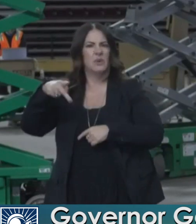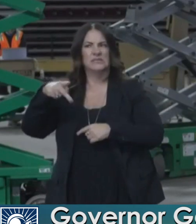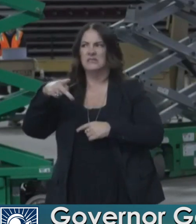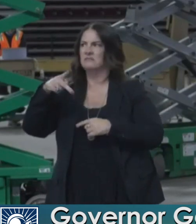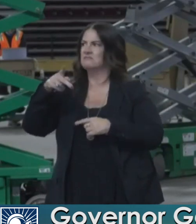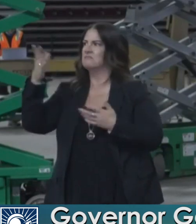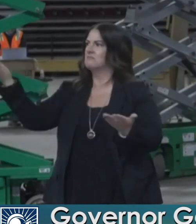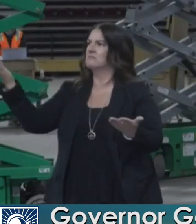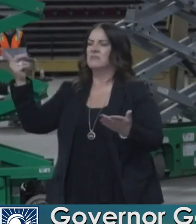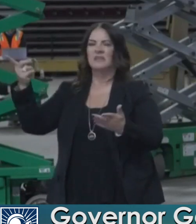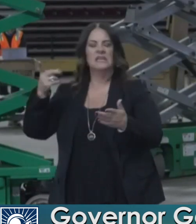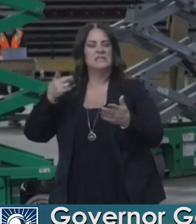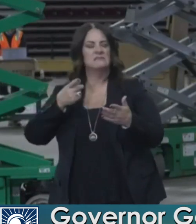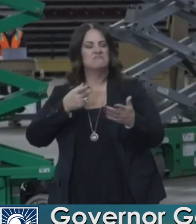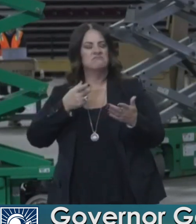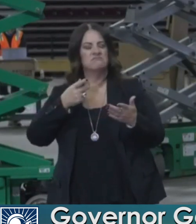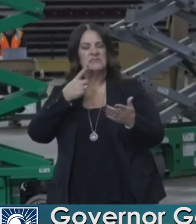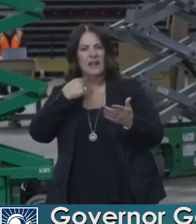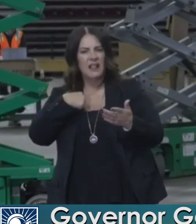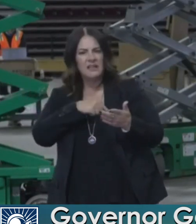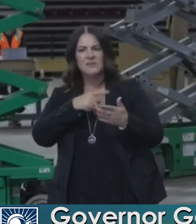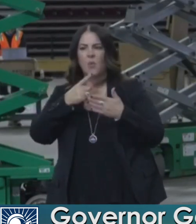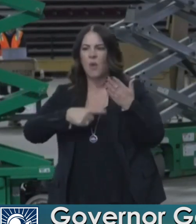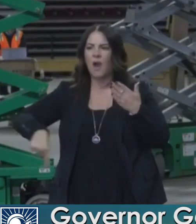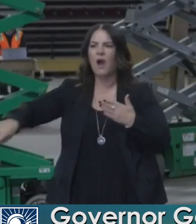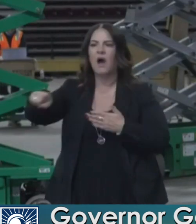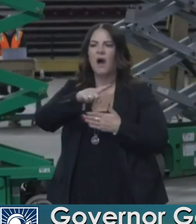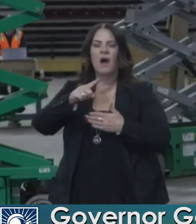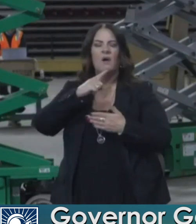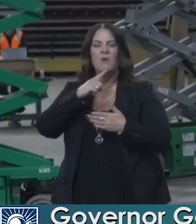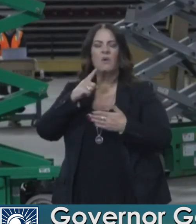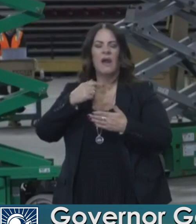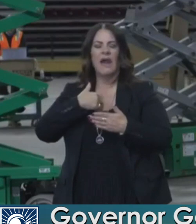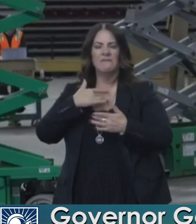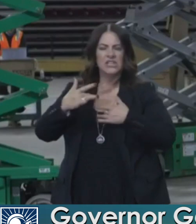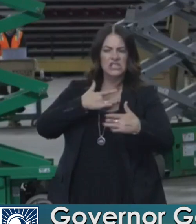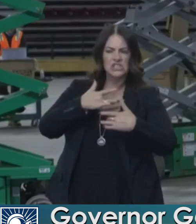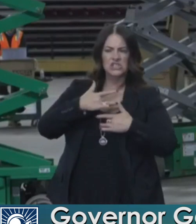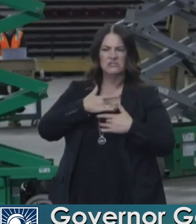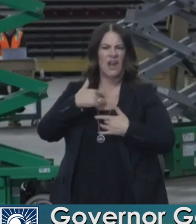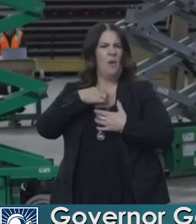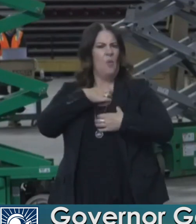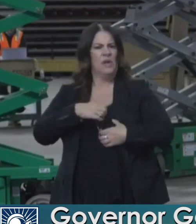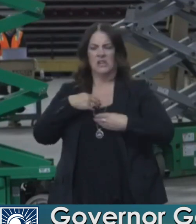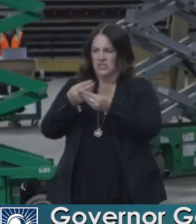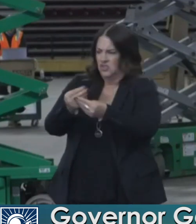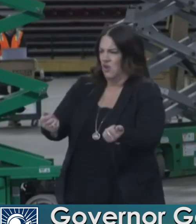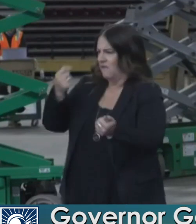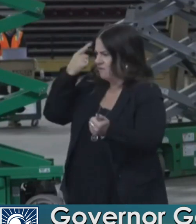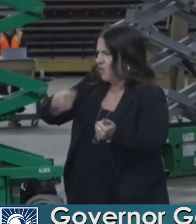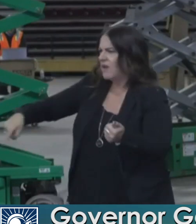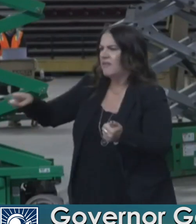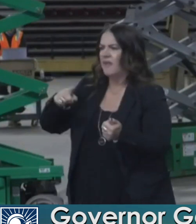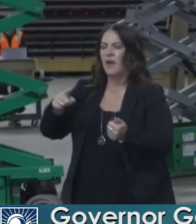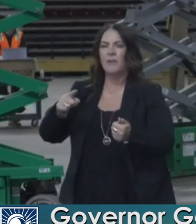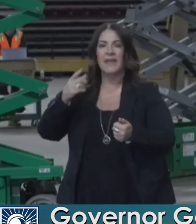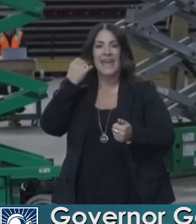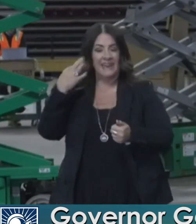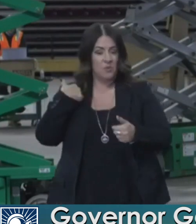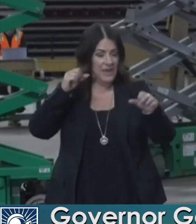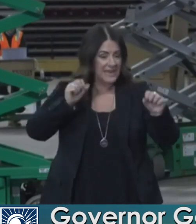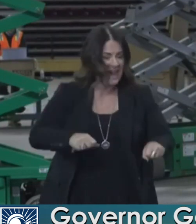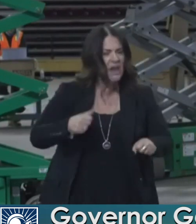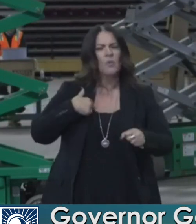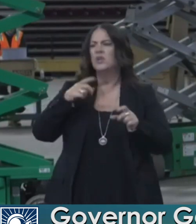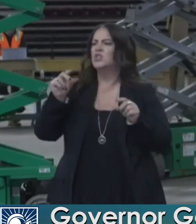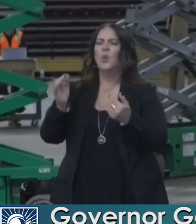expressing their anxiety and concerns. I wish I could solve that for everybody. And to the extent we can, we will. And to the extent